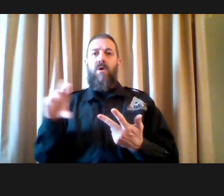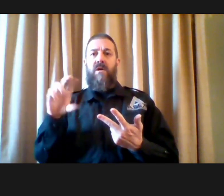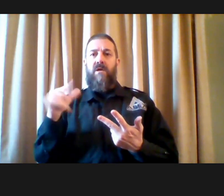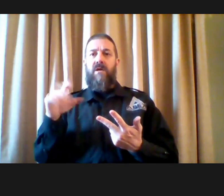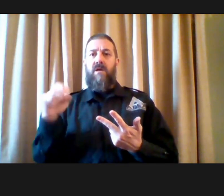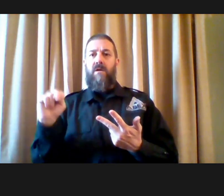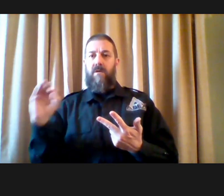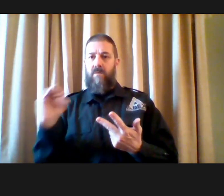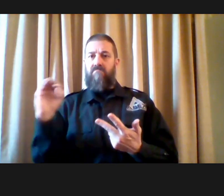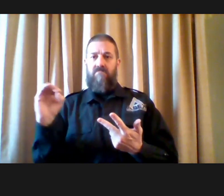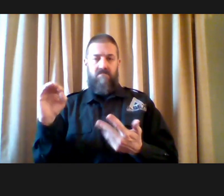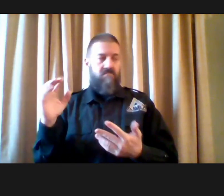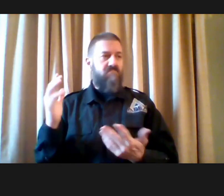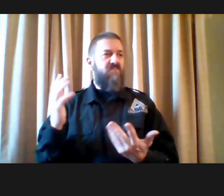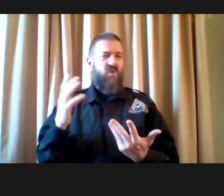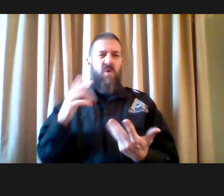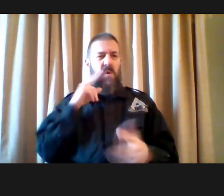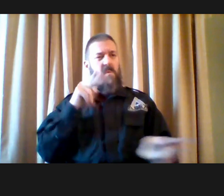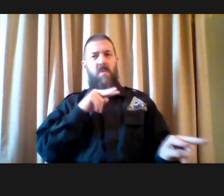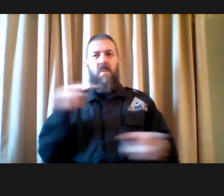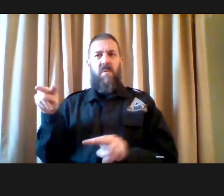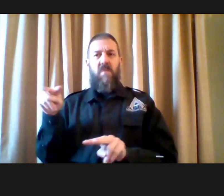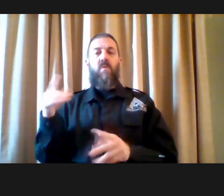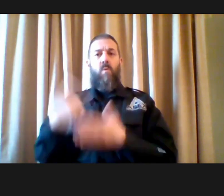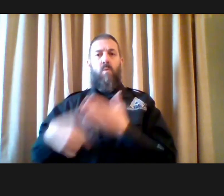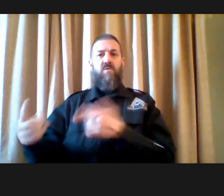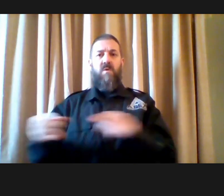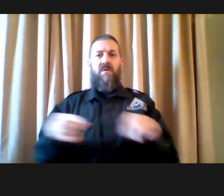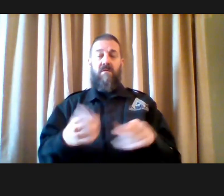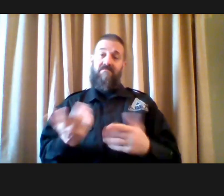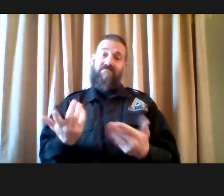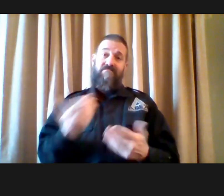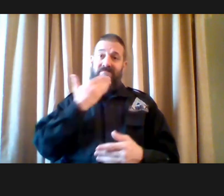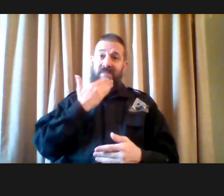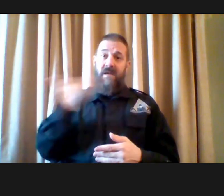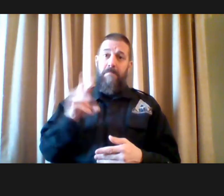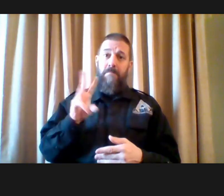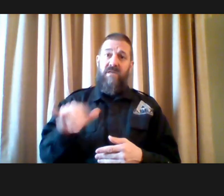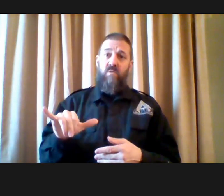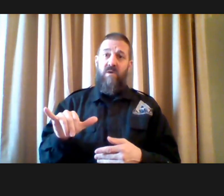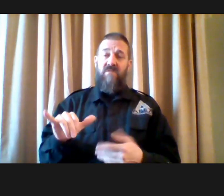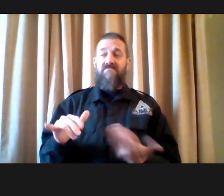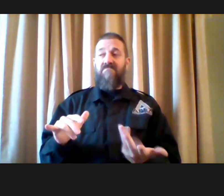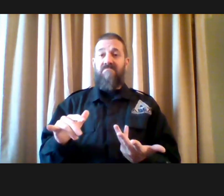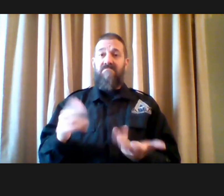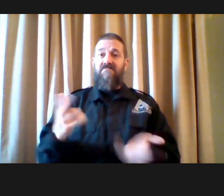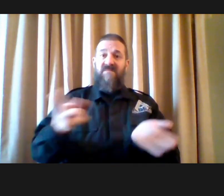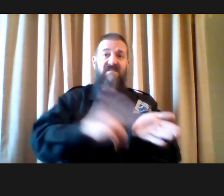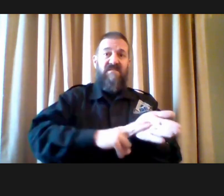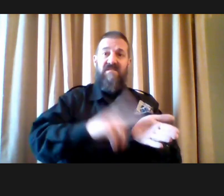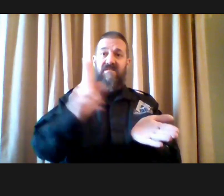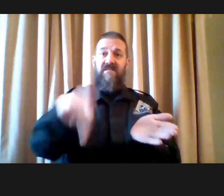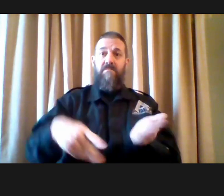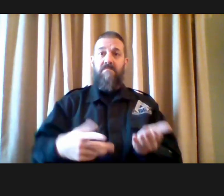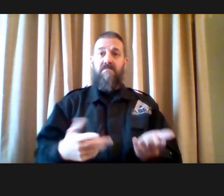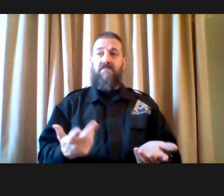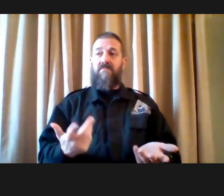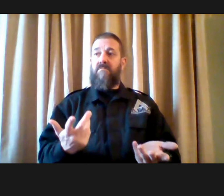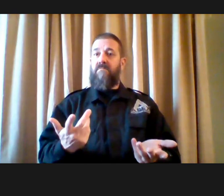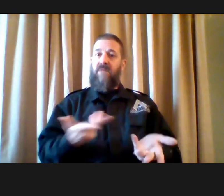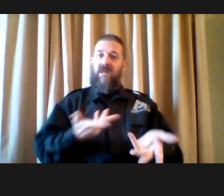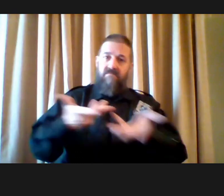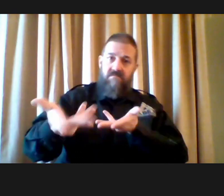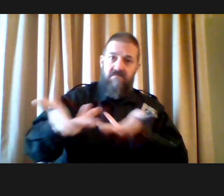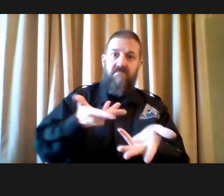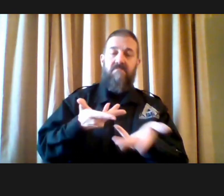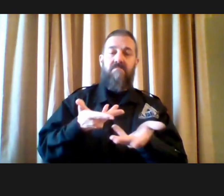what's going on. And the best way is just basically to sign up and engage in the back and forth about what we can all